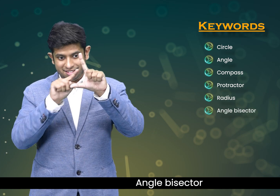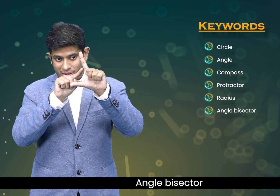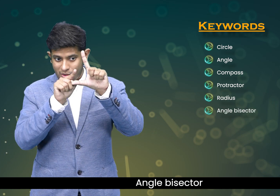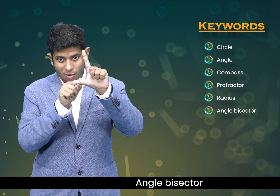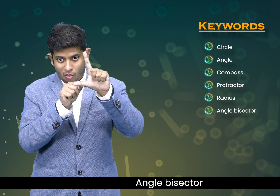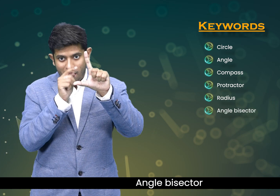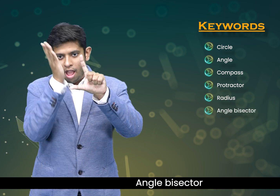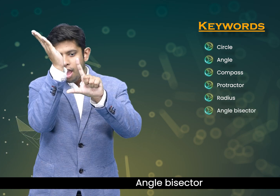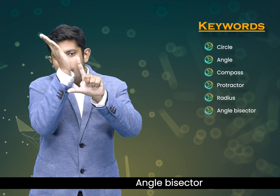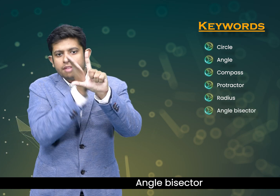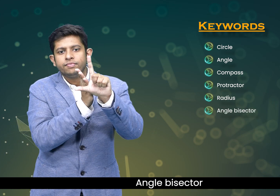angle bisector,